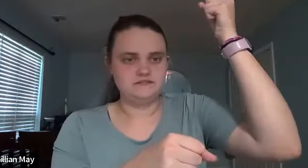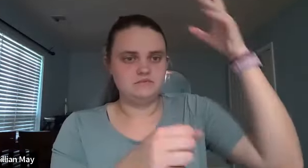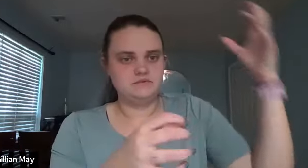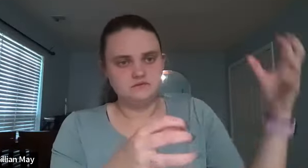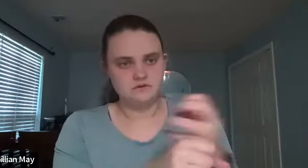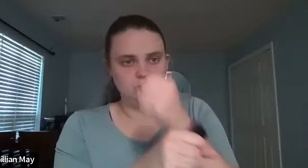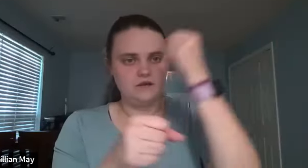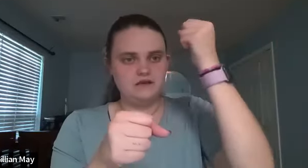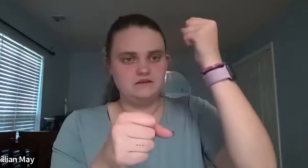up. Win.